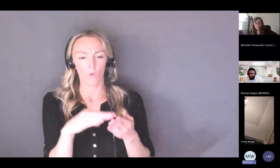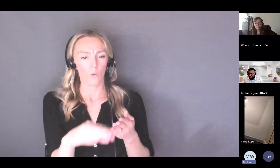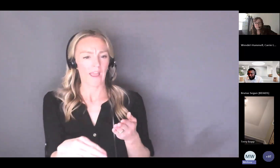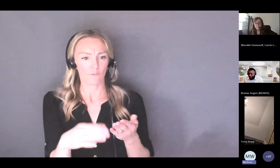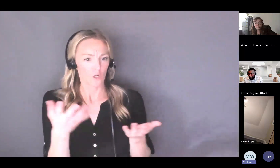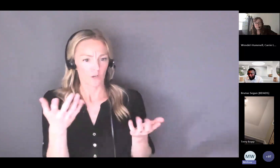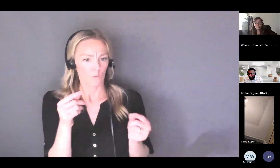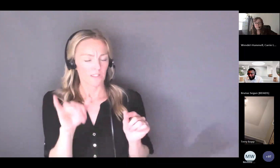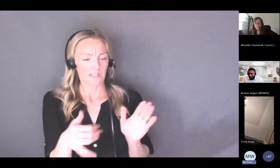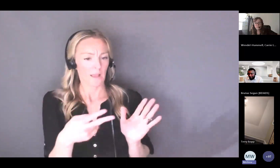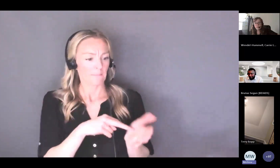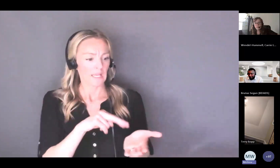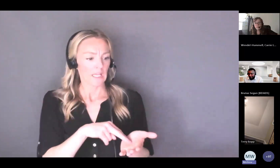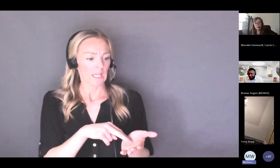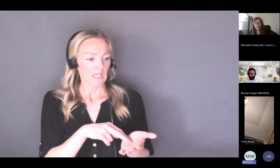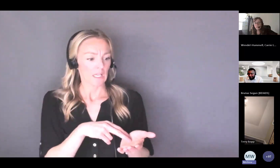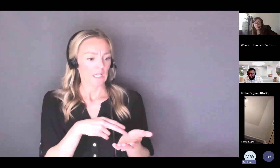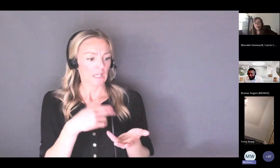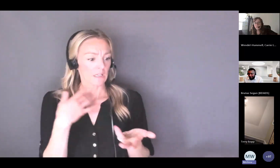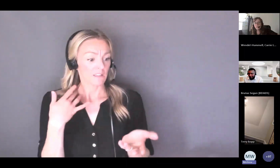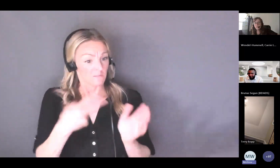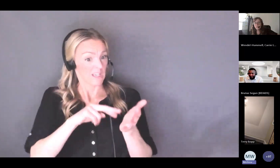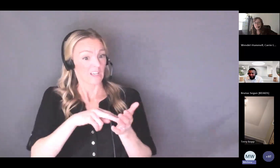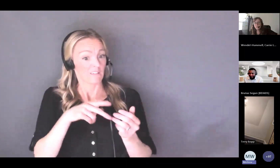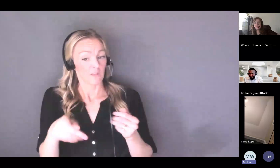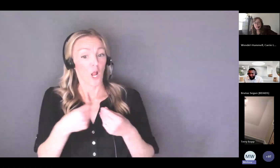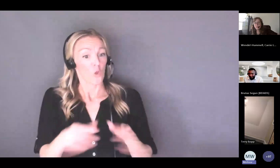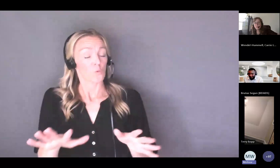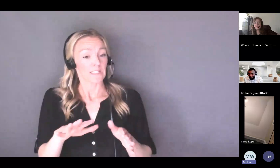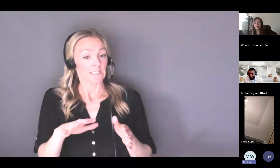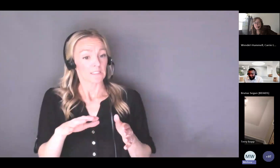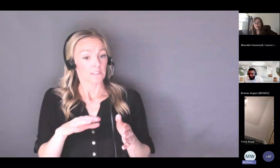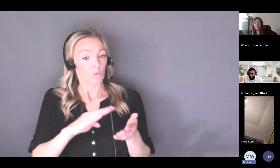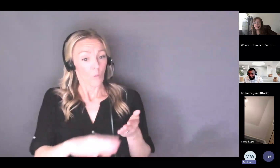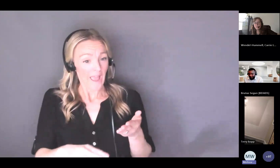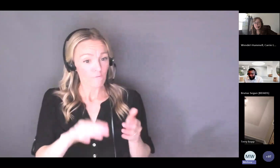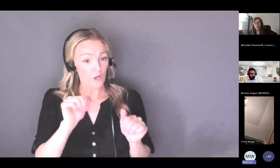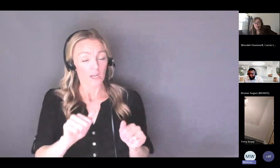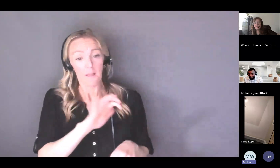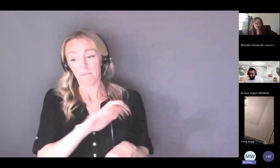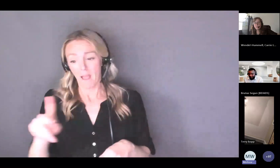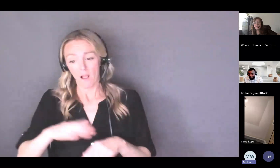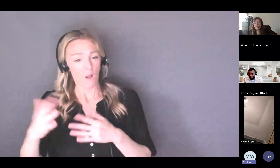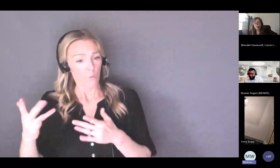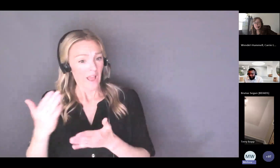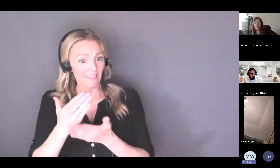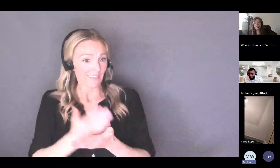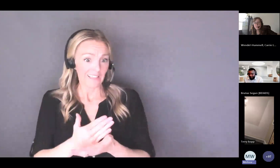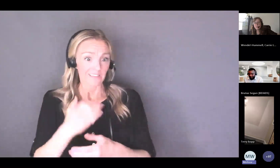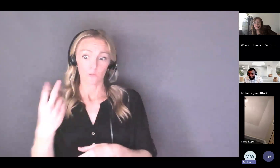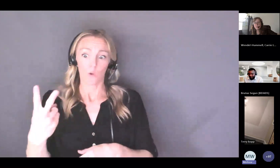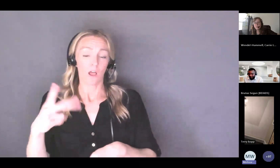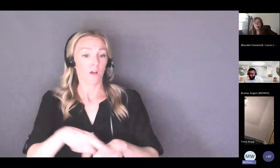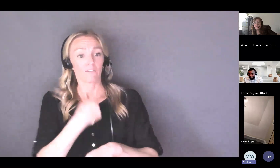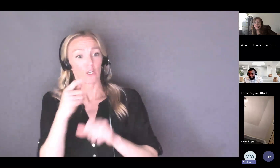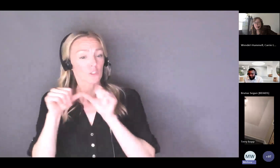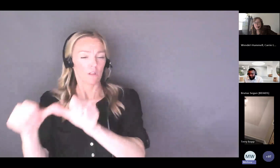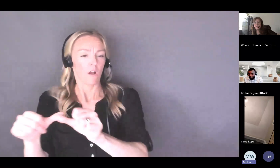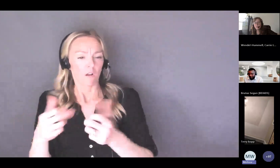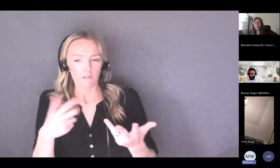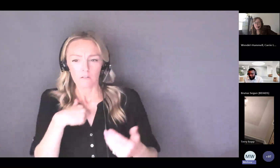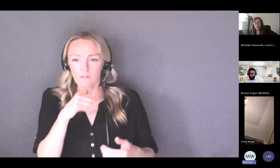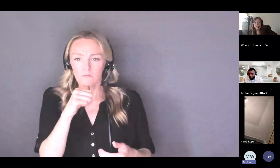that means. Does that just mean he loses the waiver and can go back on the wait list that's 12 years long? I'm not sure